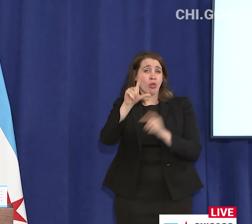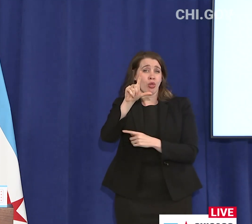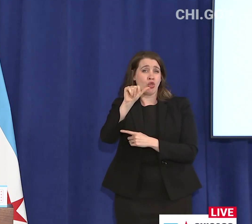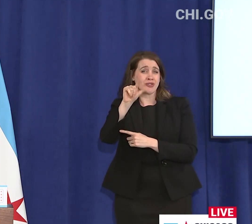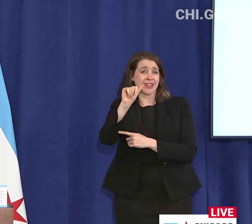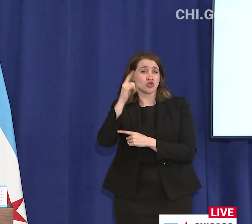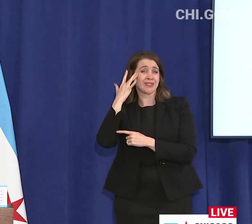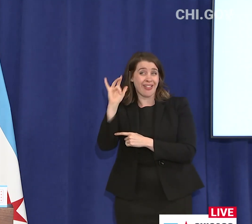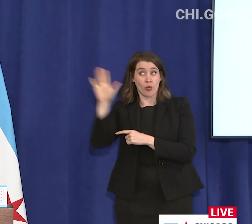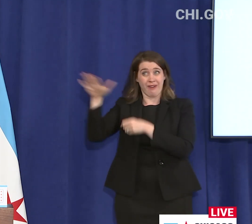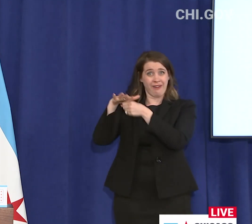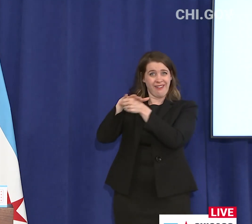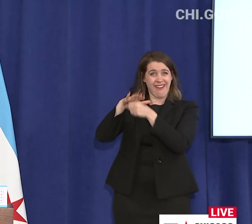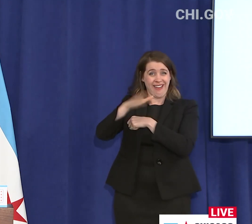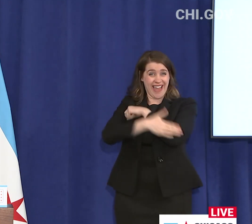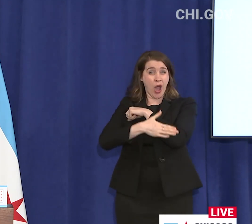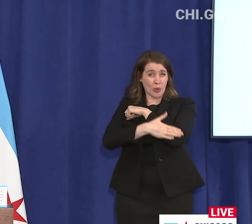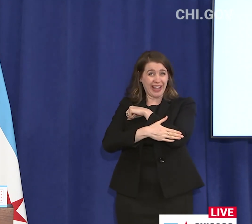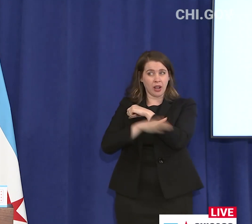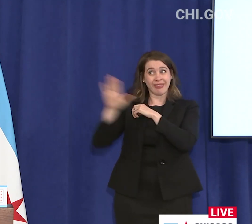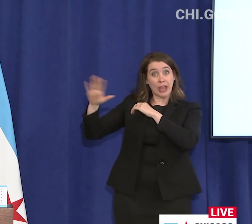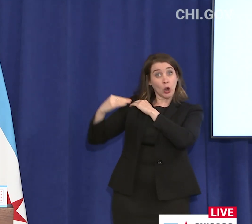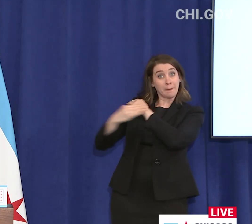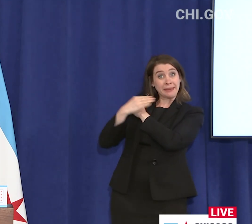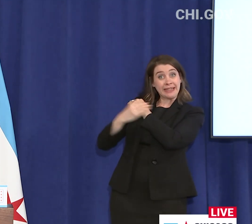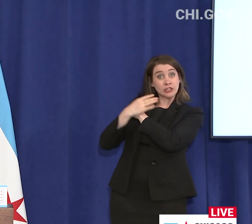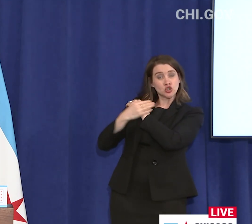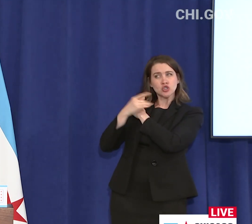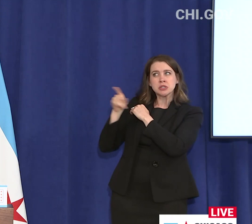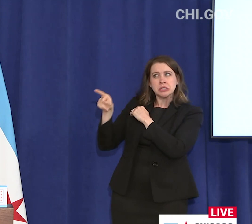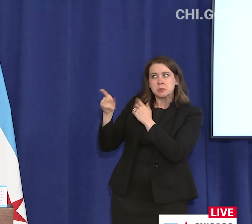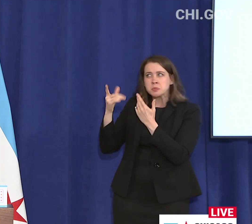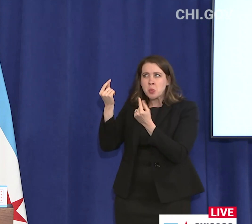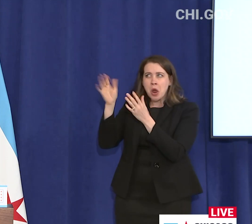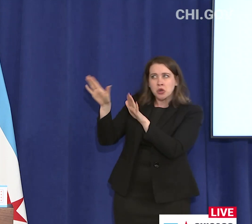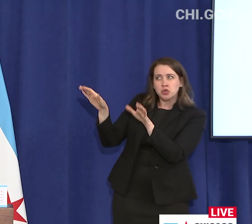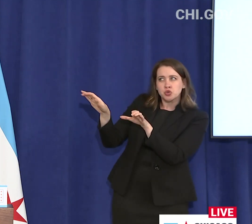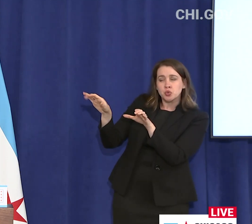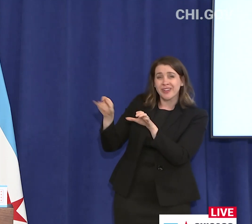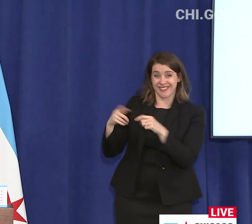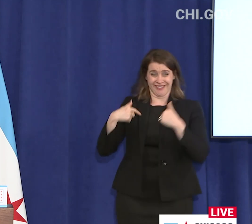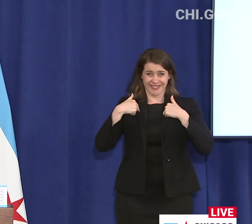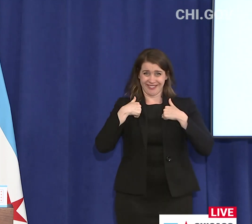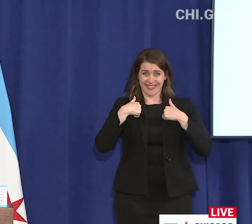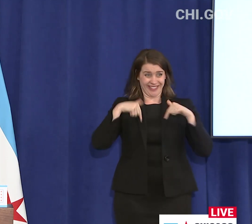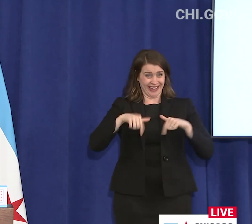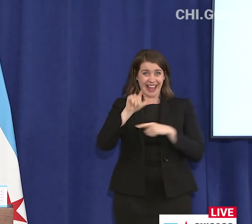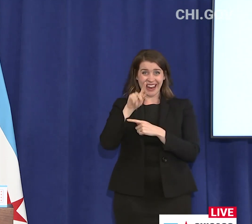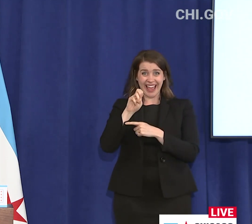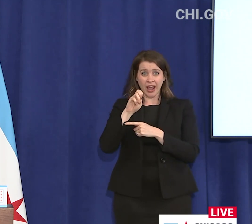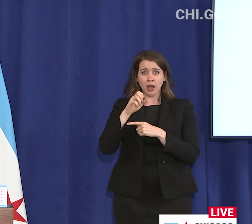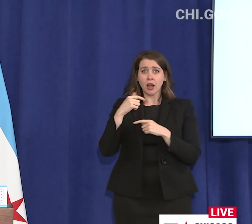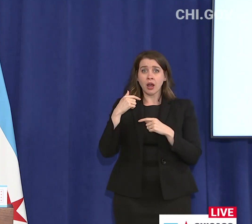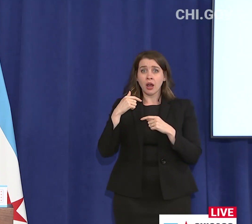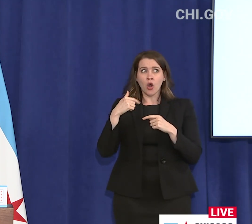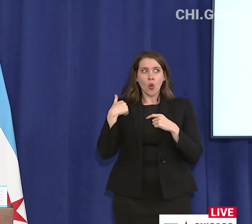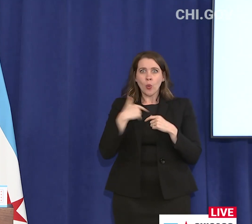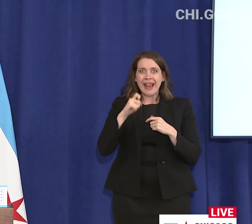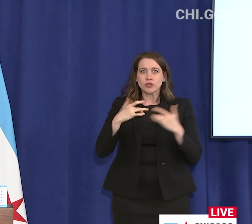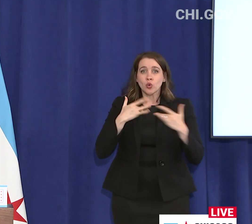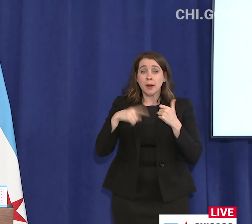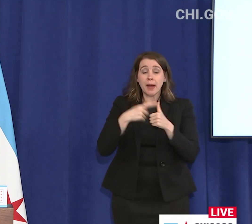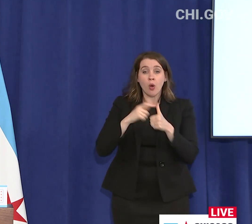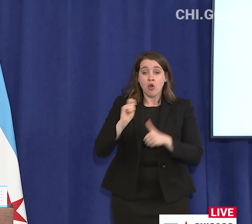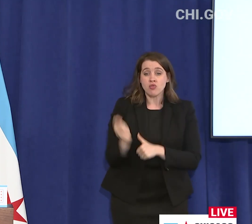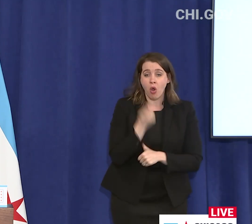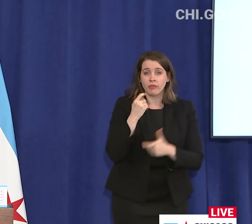with their beaches. For us, it's not just the beach, it's not just the lakefront path, it's not just the parks that are adjacent to it and the golf courses.